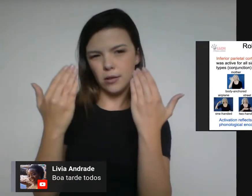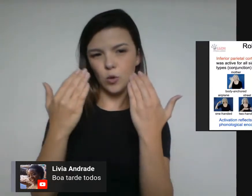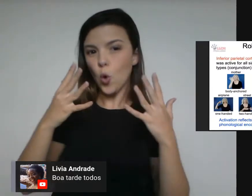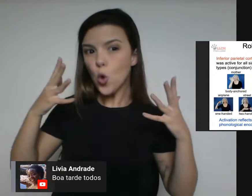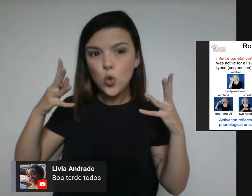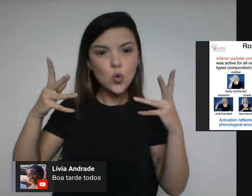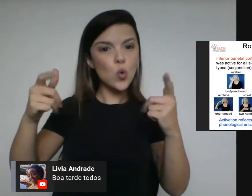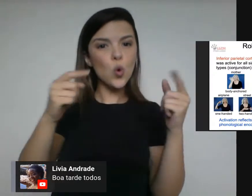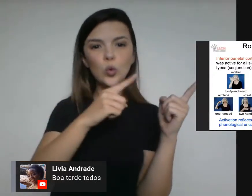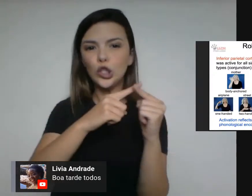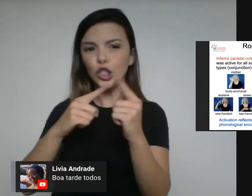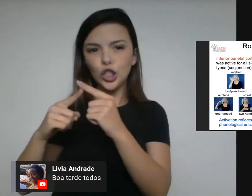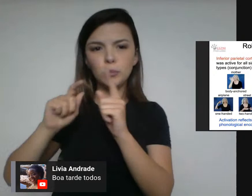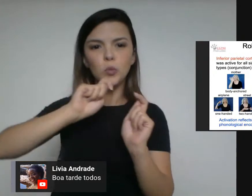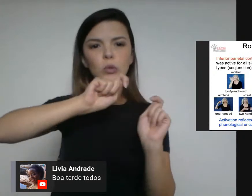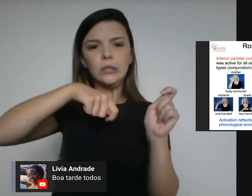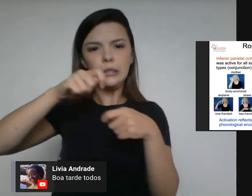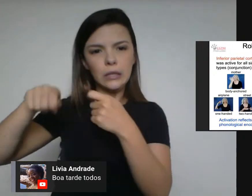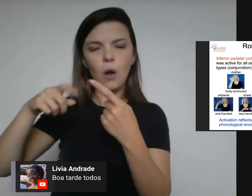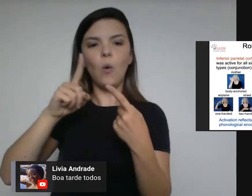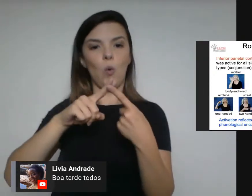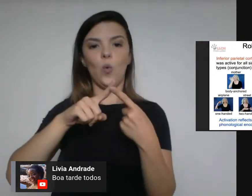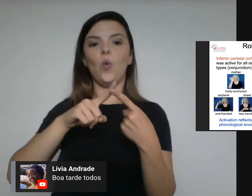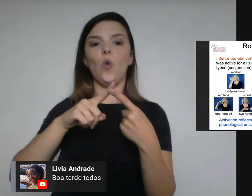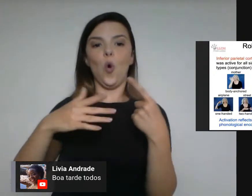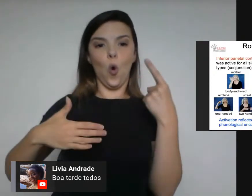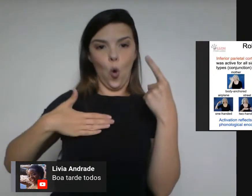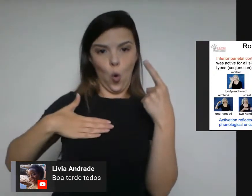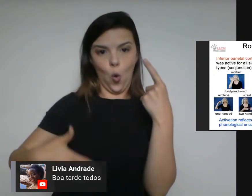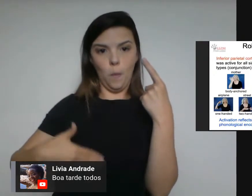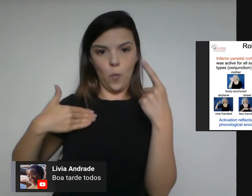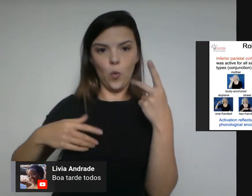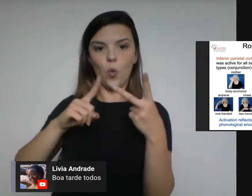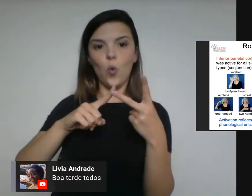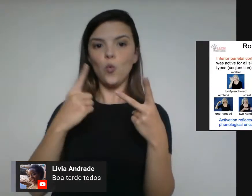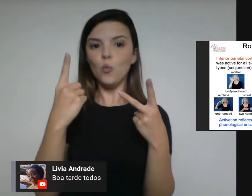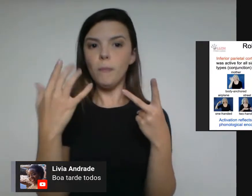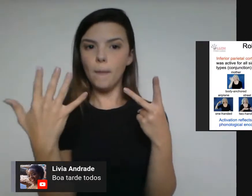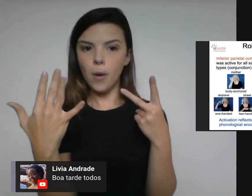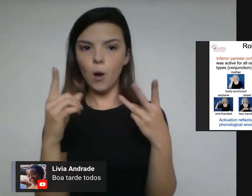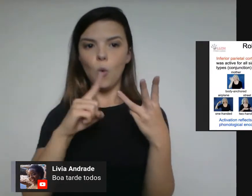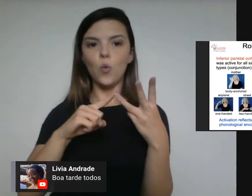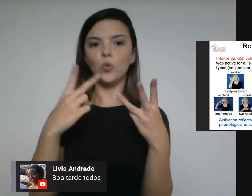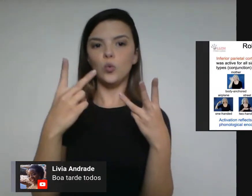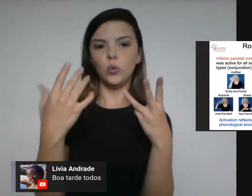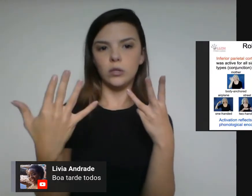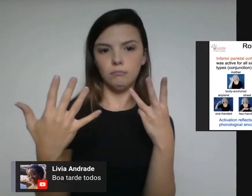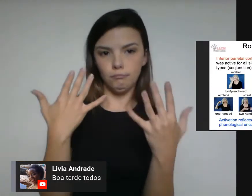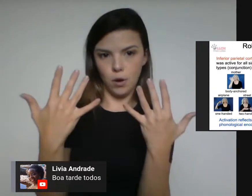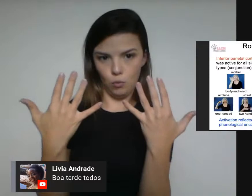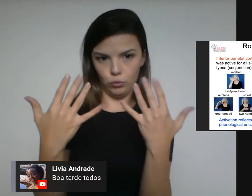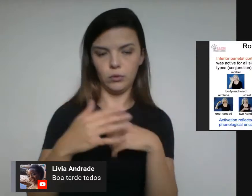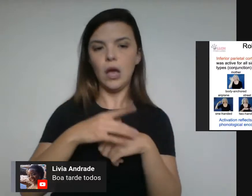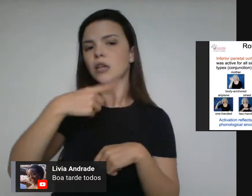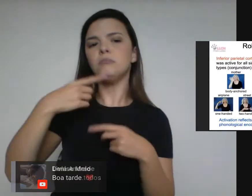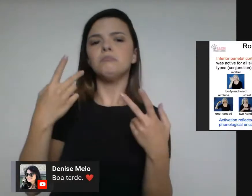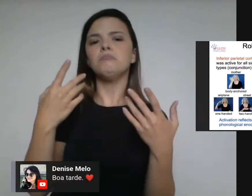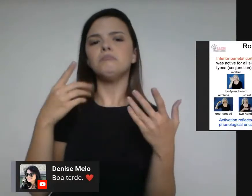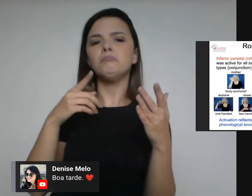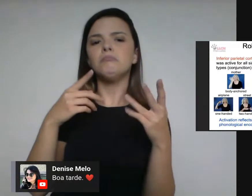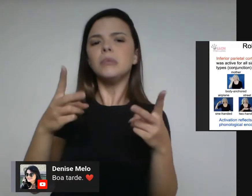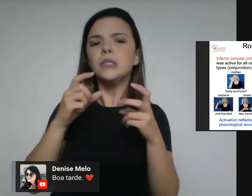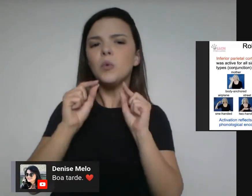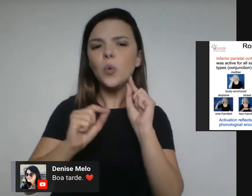types. So the body anchored sign, two-handed signs, one-handed signs. You found that the overlap was in the inferior